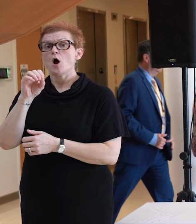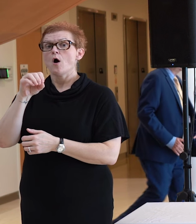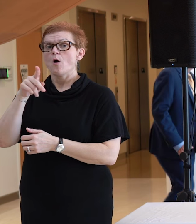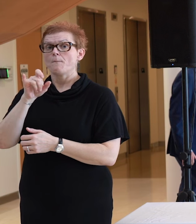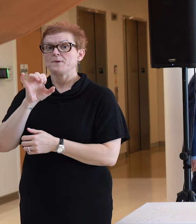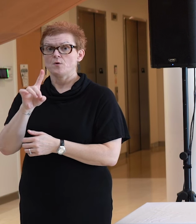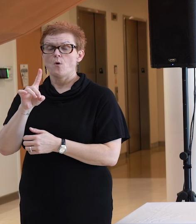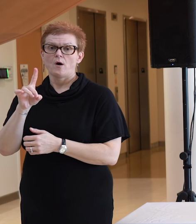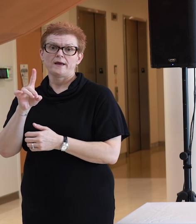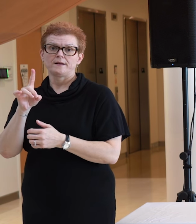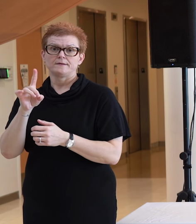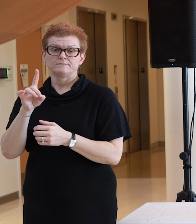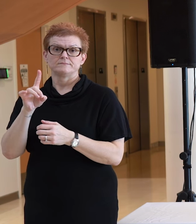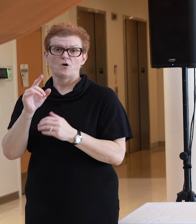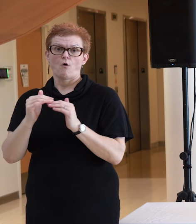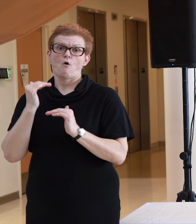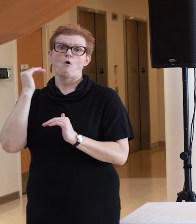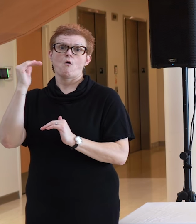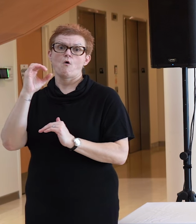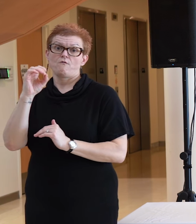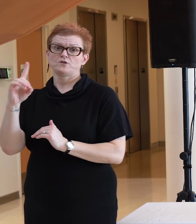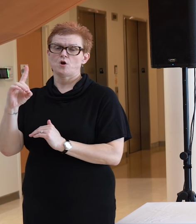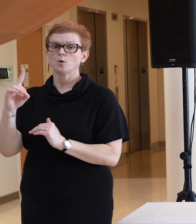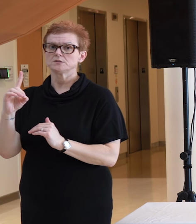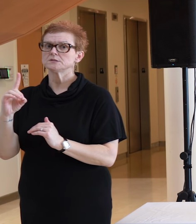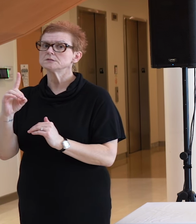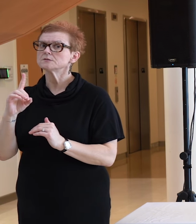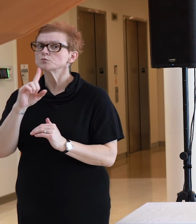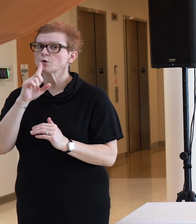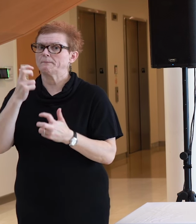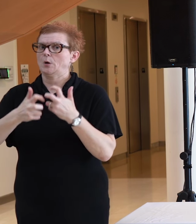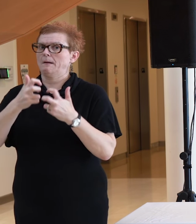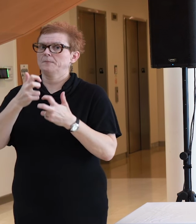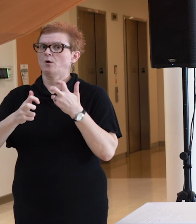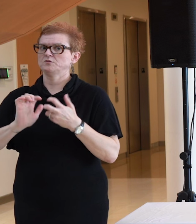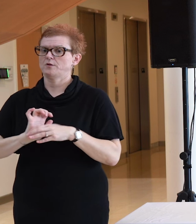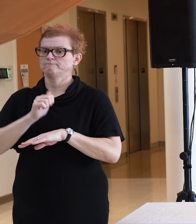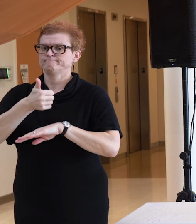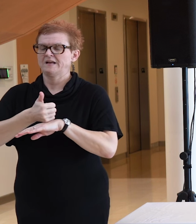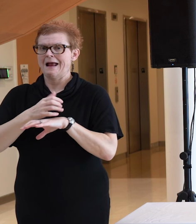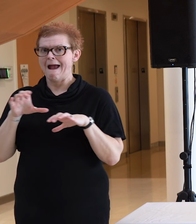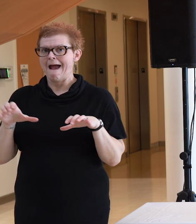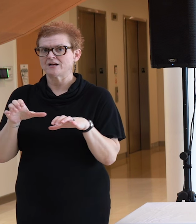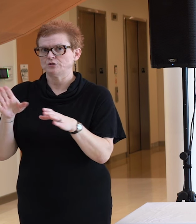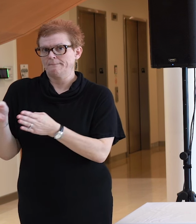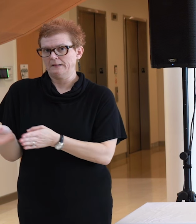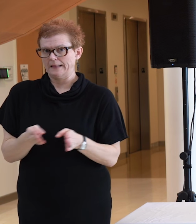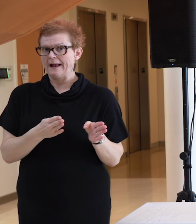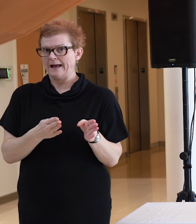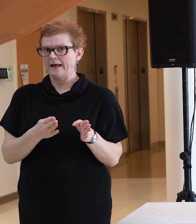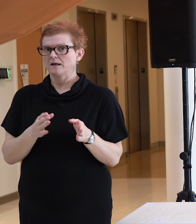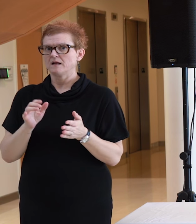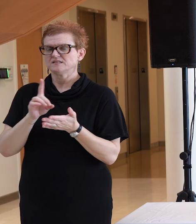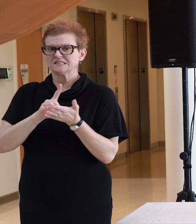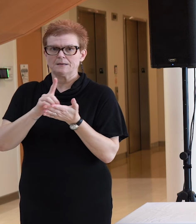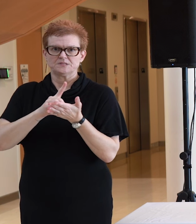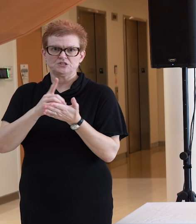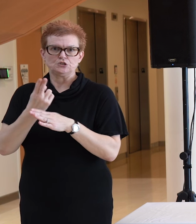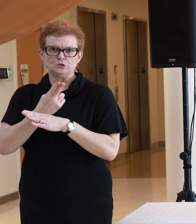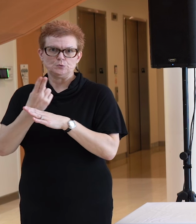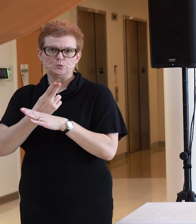overdose a public health emergency and published an opioid action plan, demonstrated as the substance use action plan, which would be our